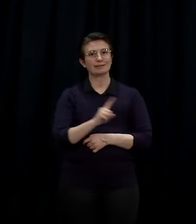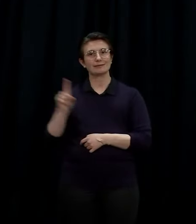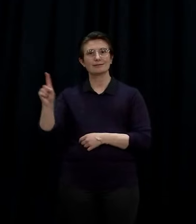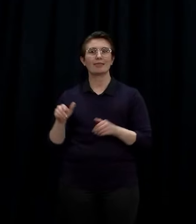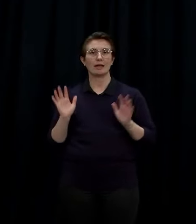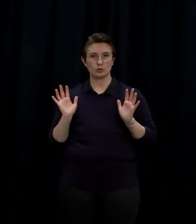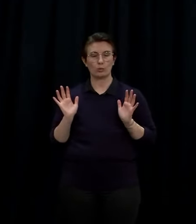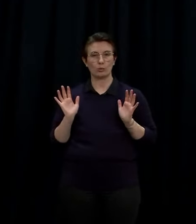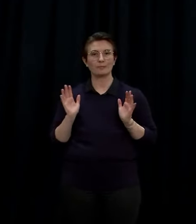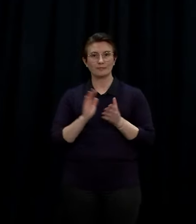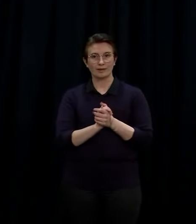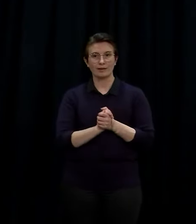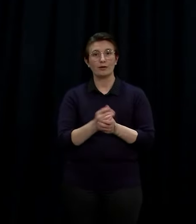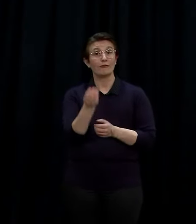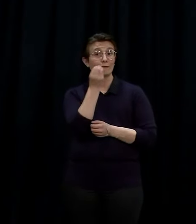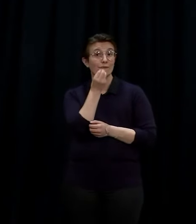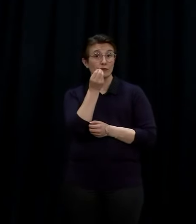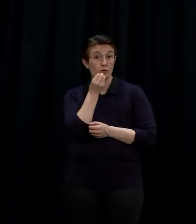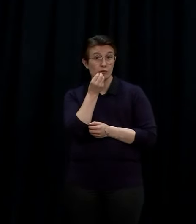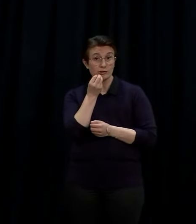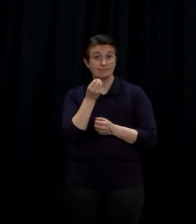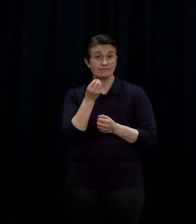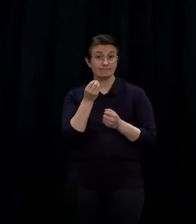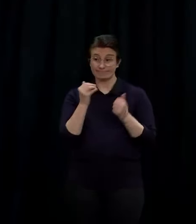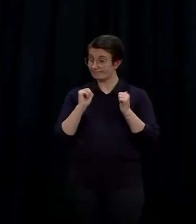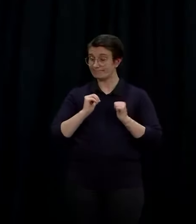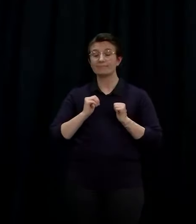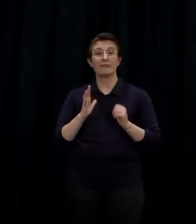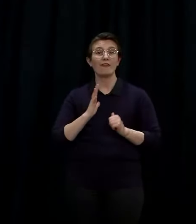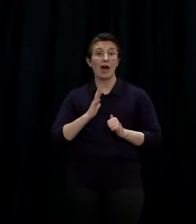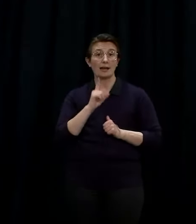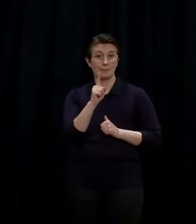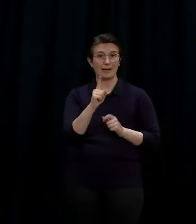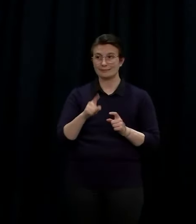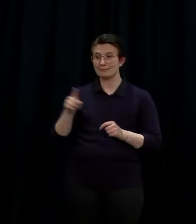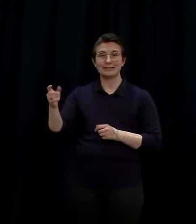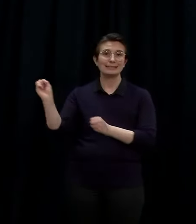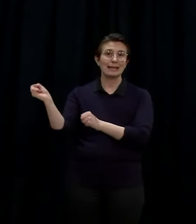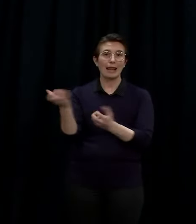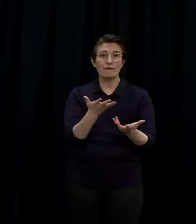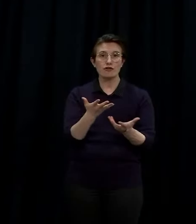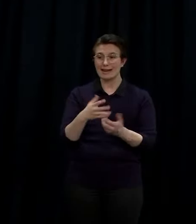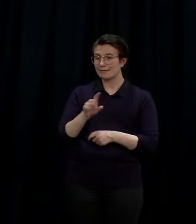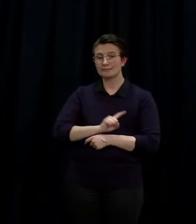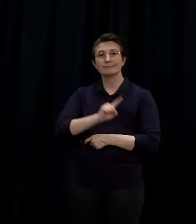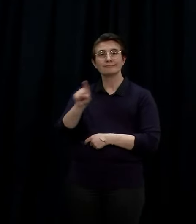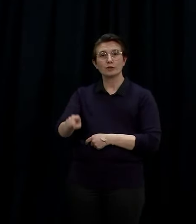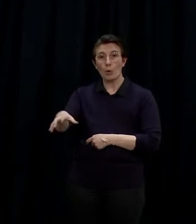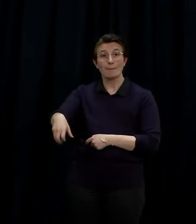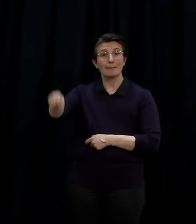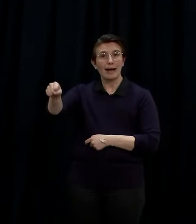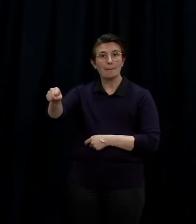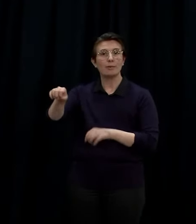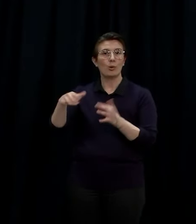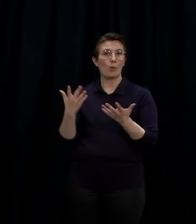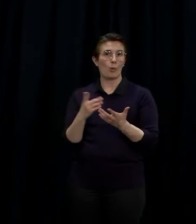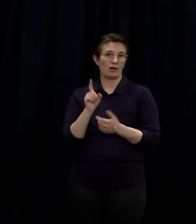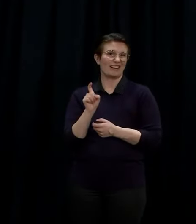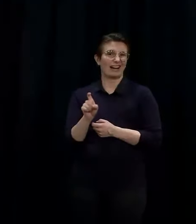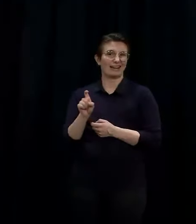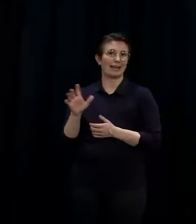pickup. Alert Level 3 does not permit more social activities, and bars and restaurants stay closed except for click and